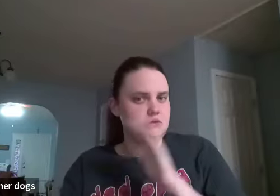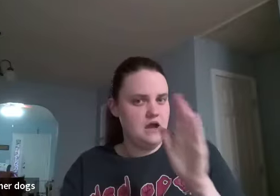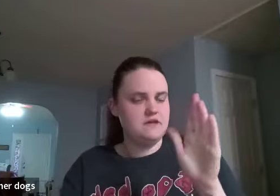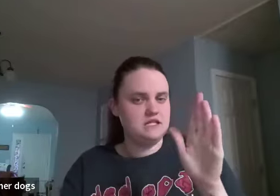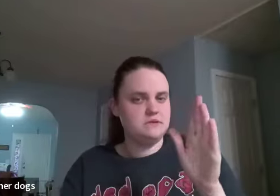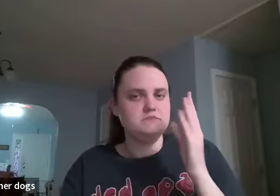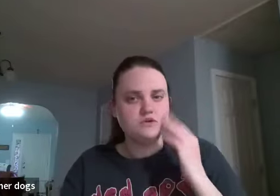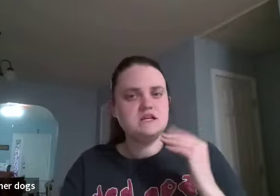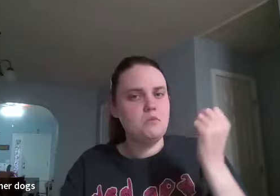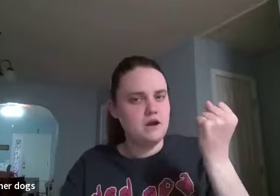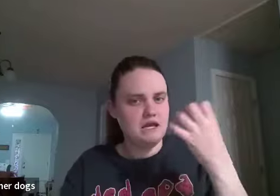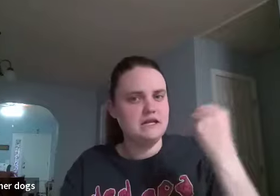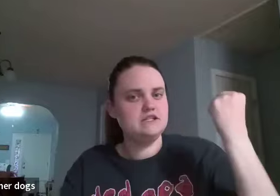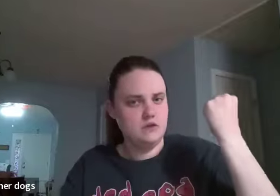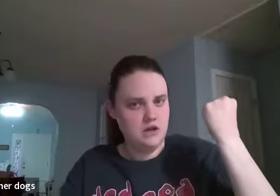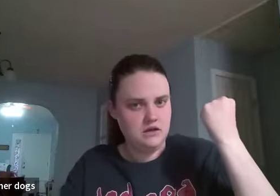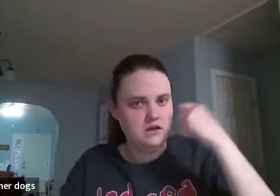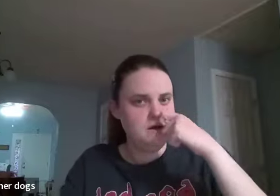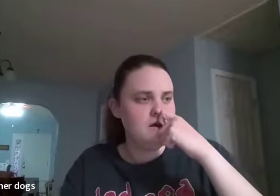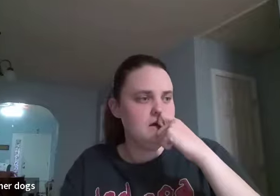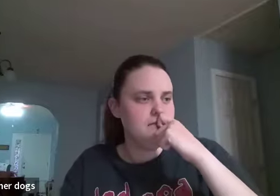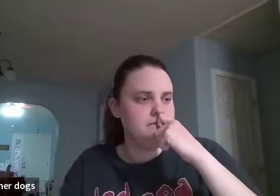would have that experience. Most of the time, one hand is okay. Um,